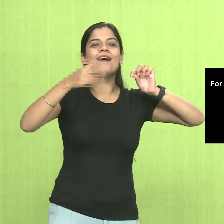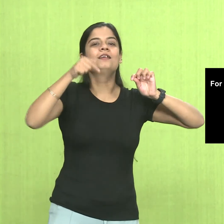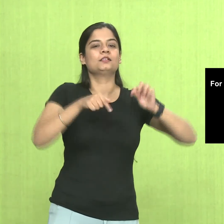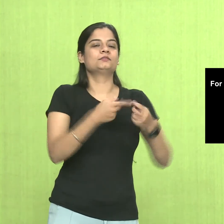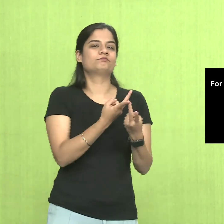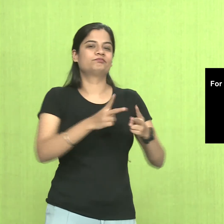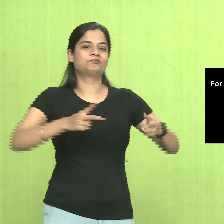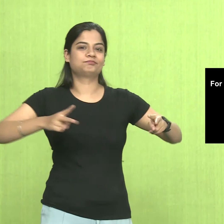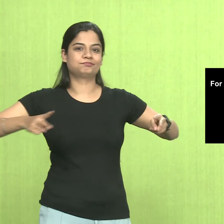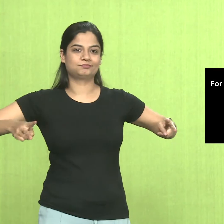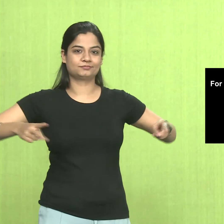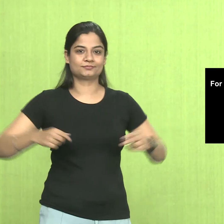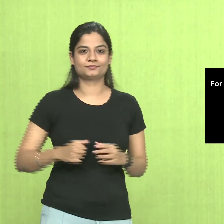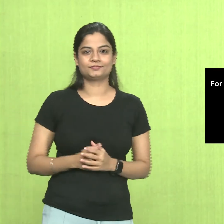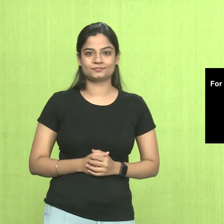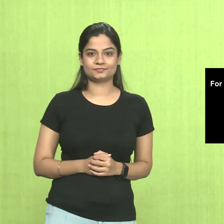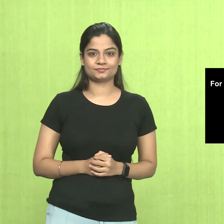and then you can add some lemon to it and eat.